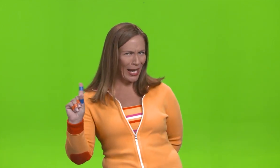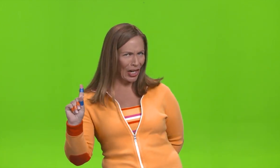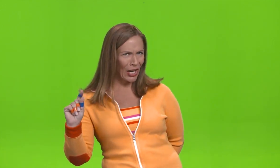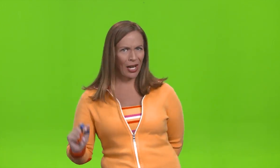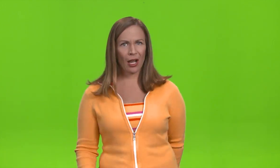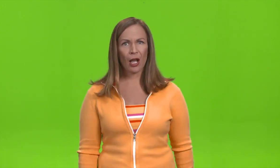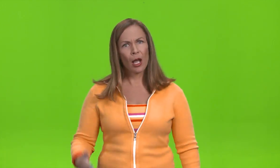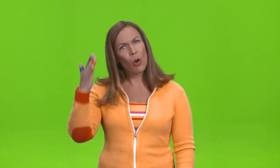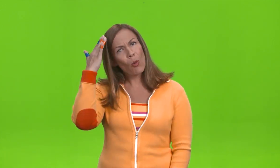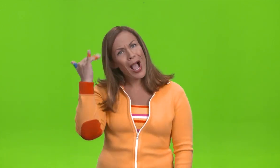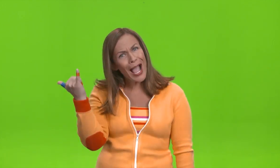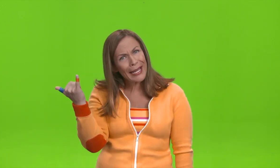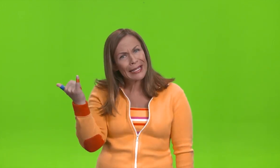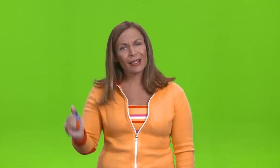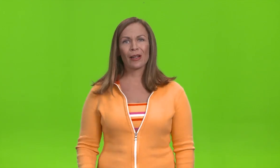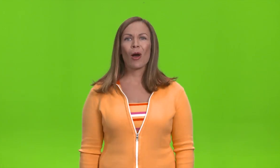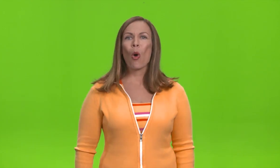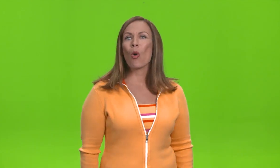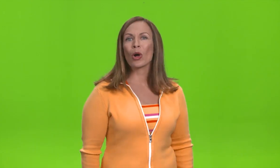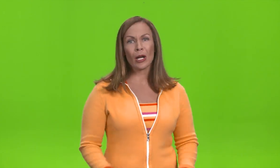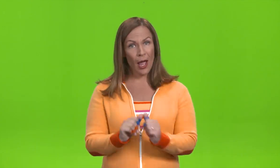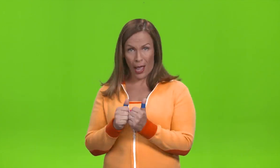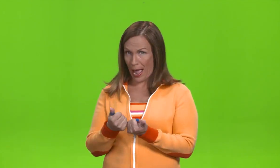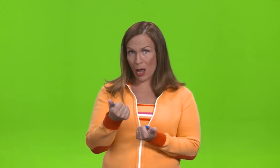Where? Why? Or how?